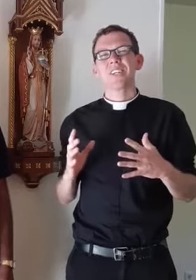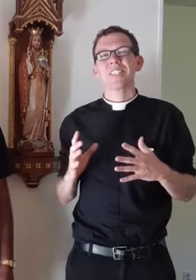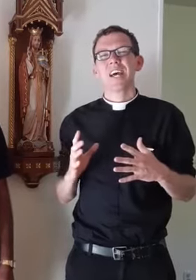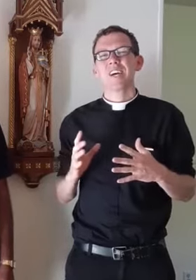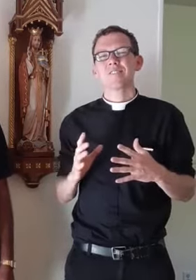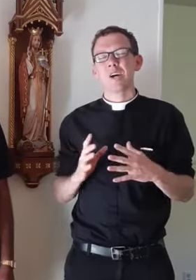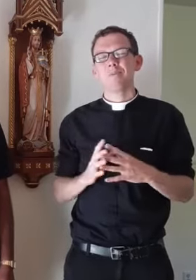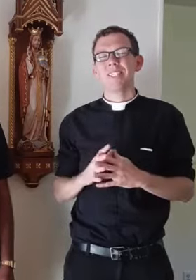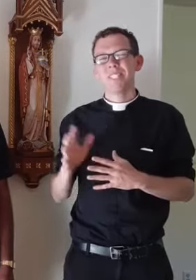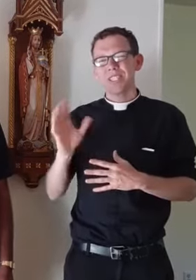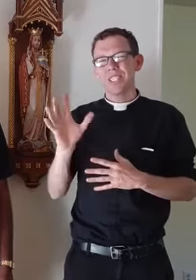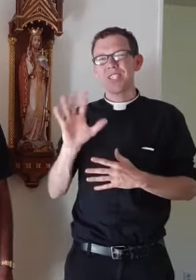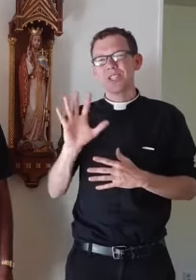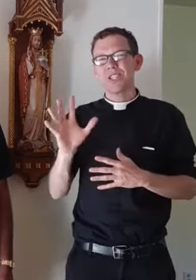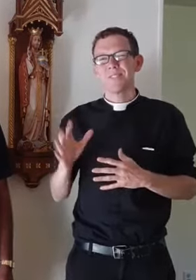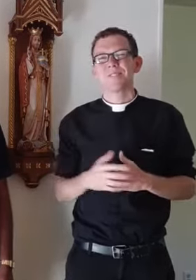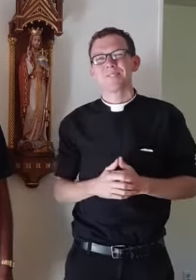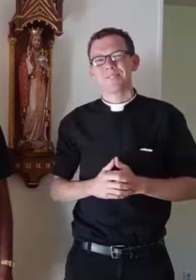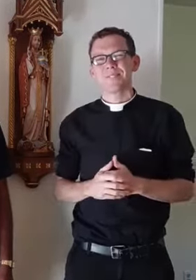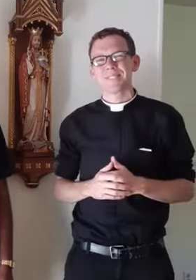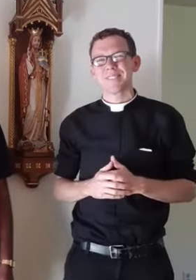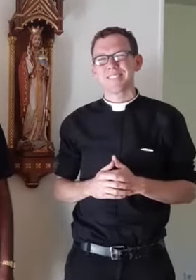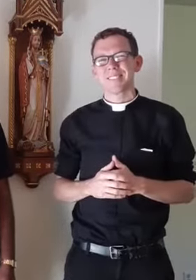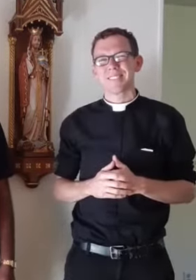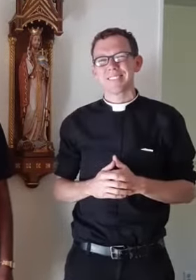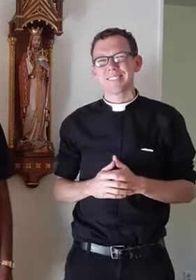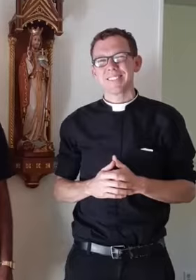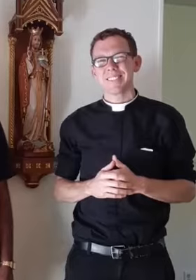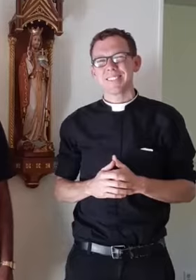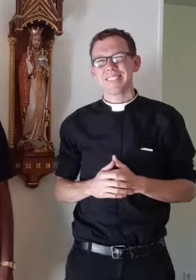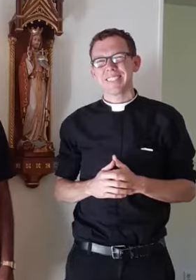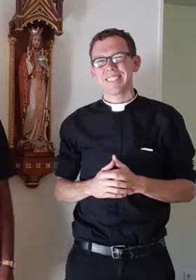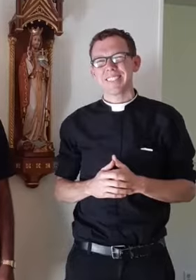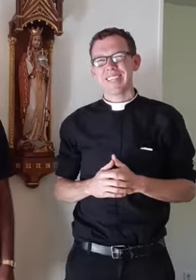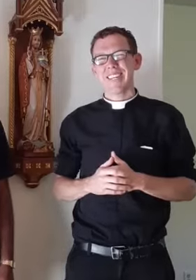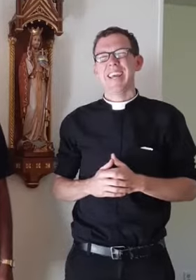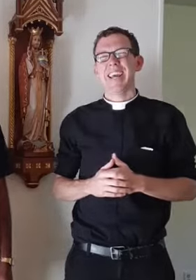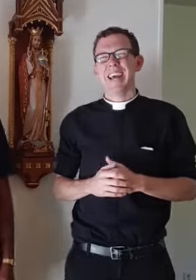staff, God bless you. See you soon. Thank you. Bye. Take care.